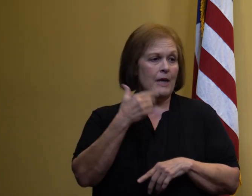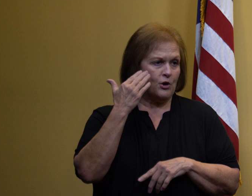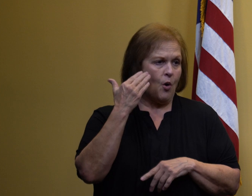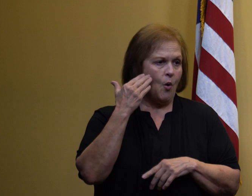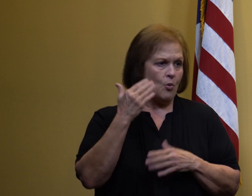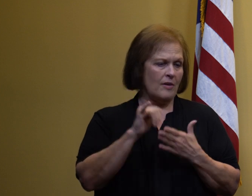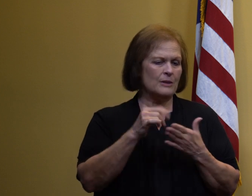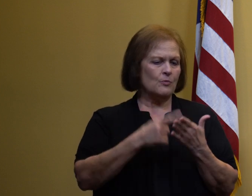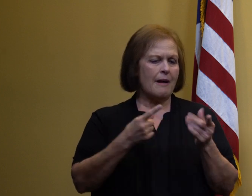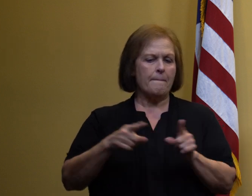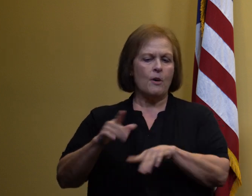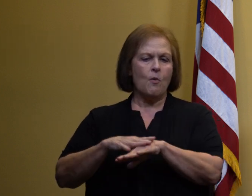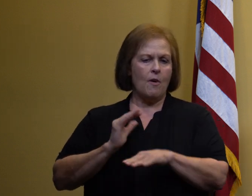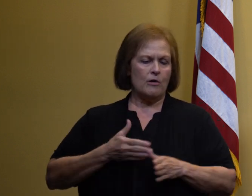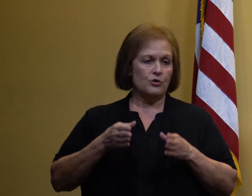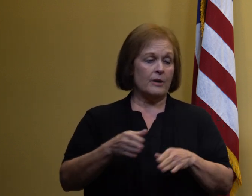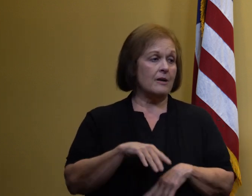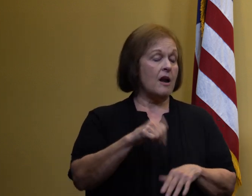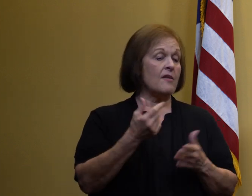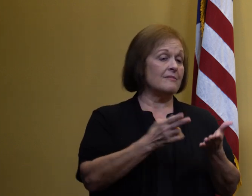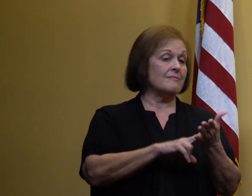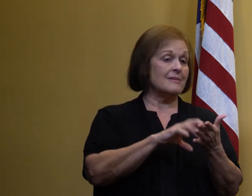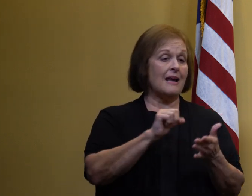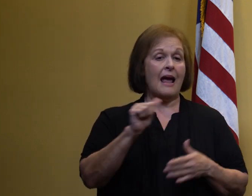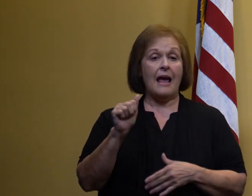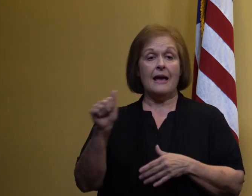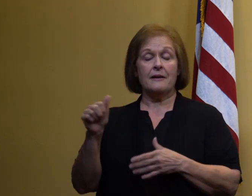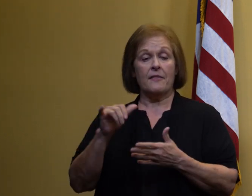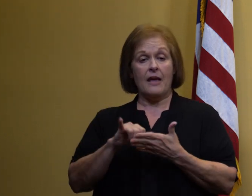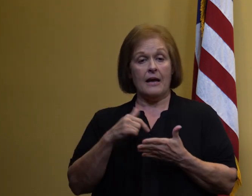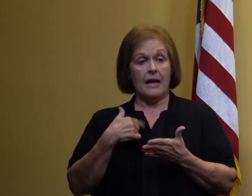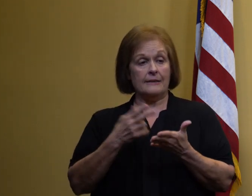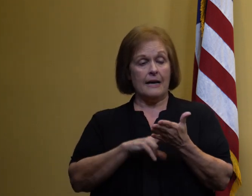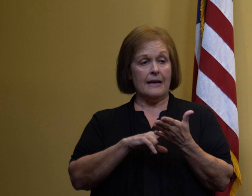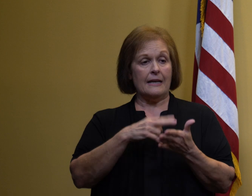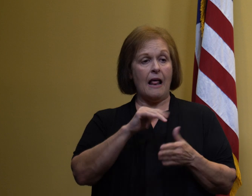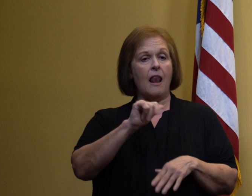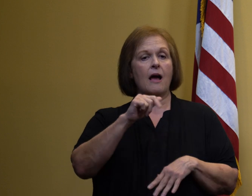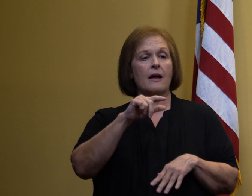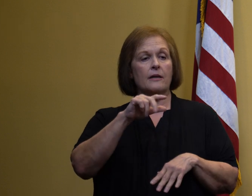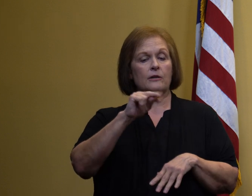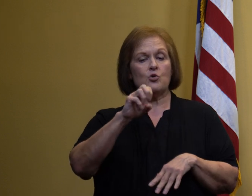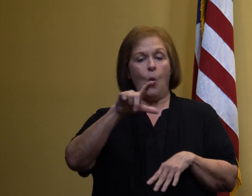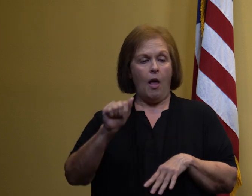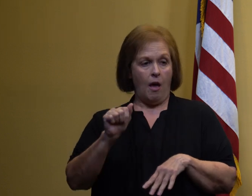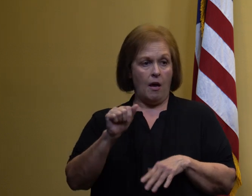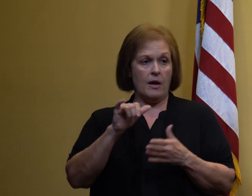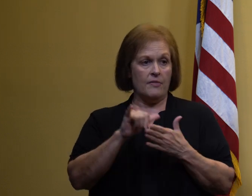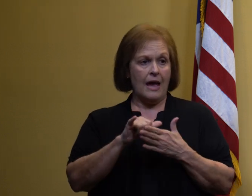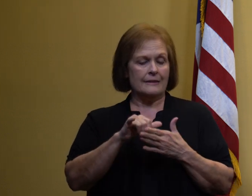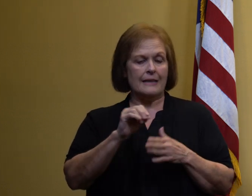the streets of our city. Another CEA that I signed was with Healing Minds NOLA. They will provide